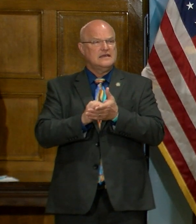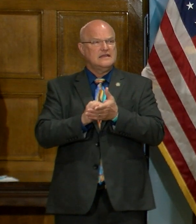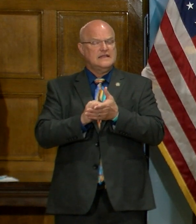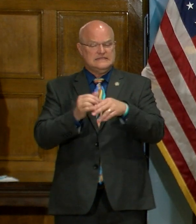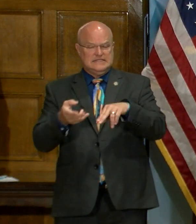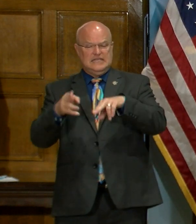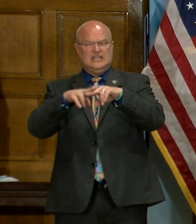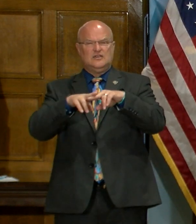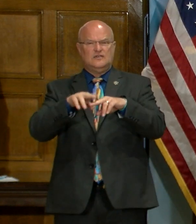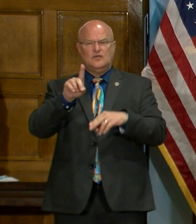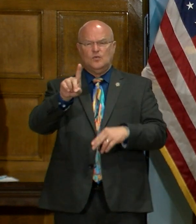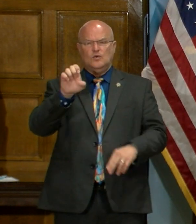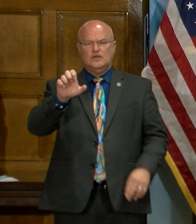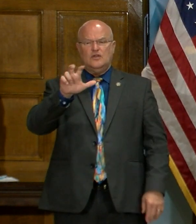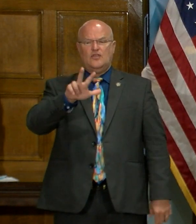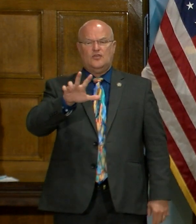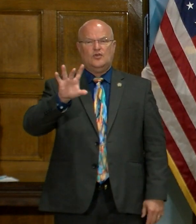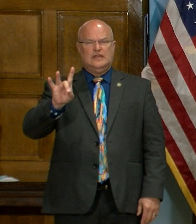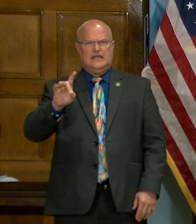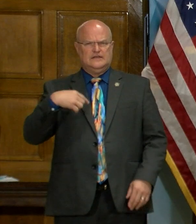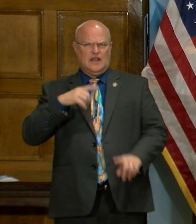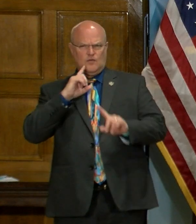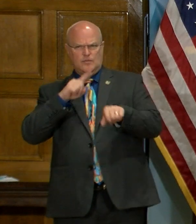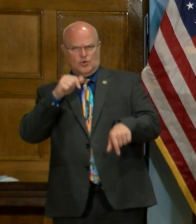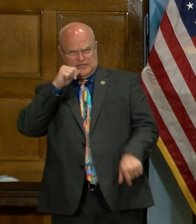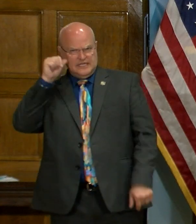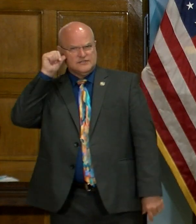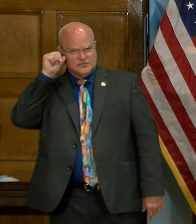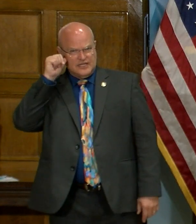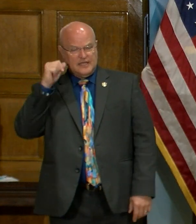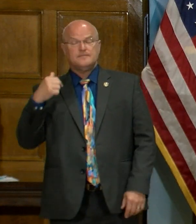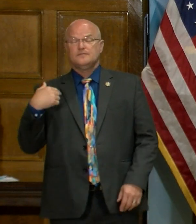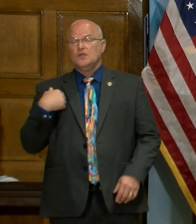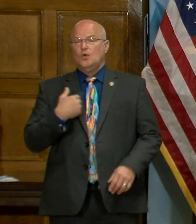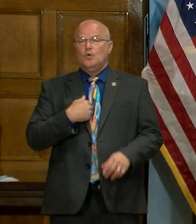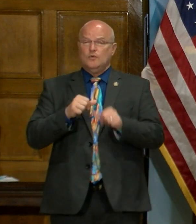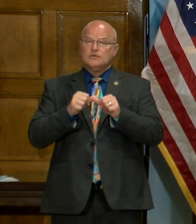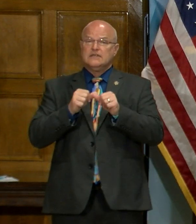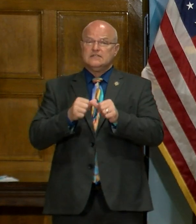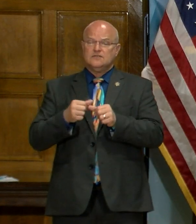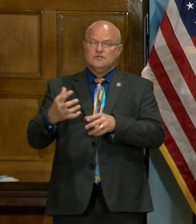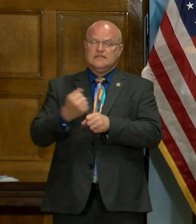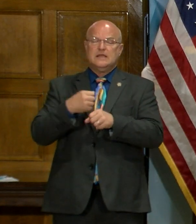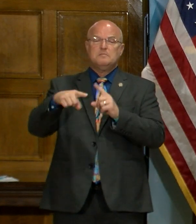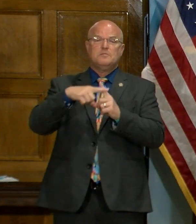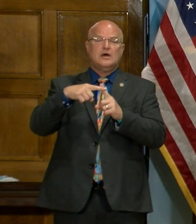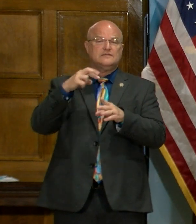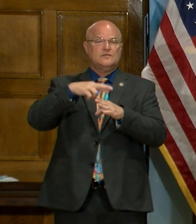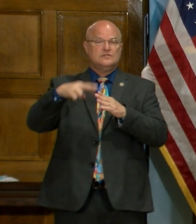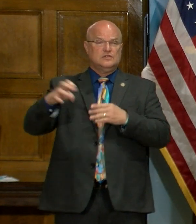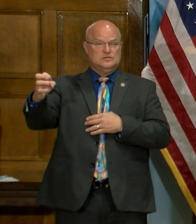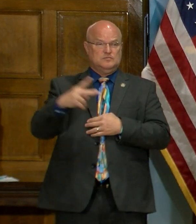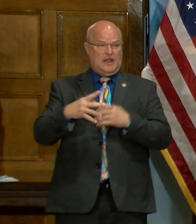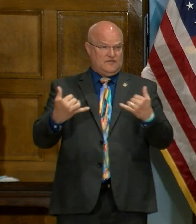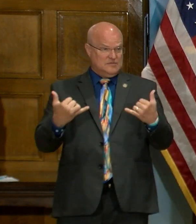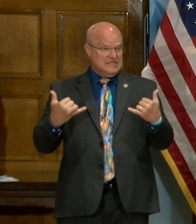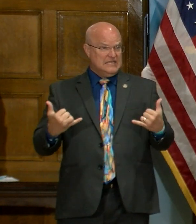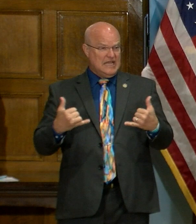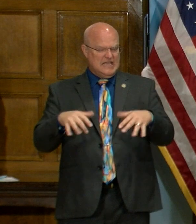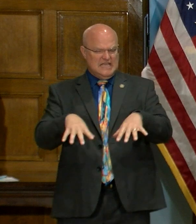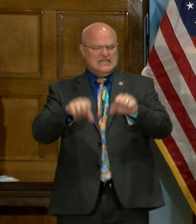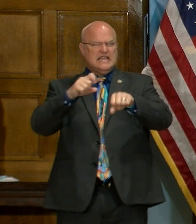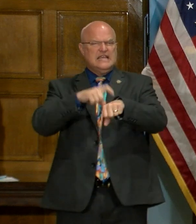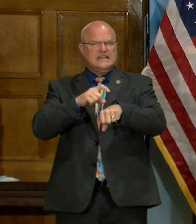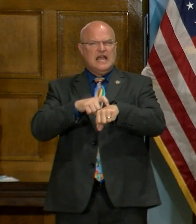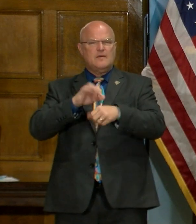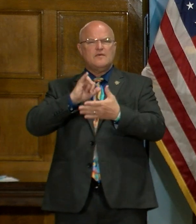an increase of 138 from what I reported yesterday. We will continue to get positive results back from today. It'll take